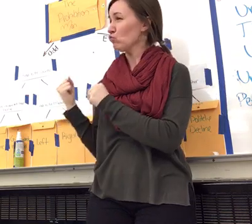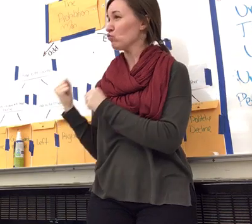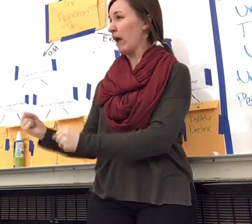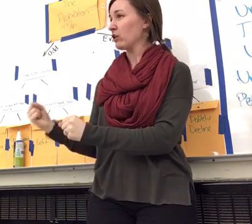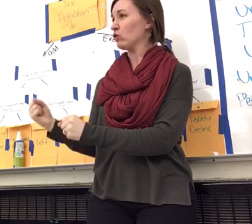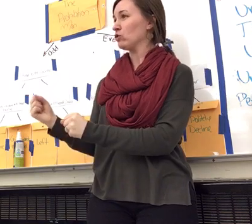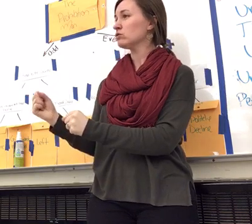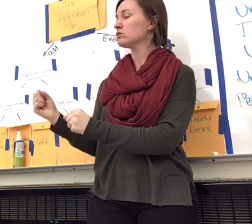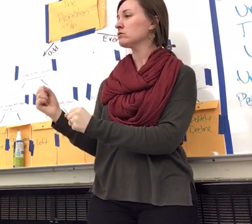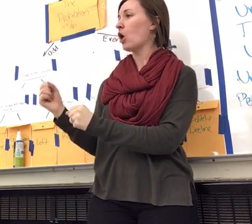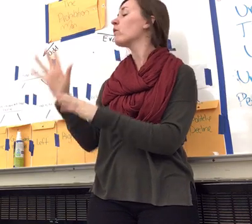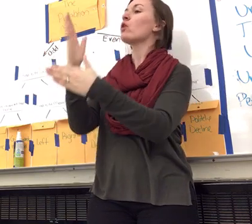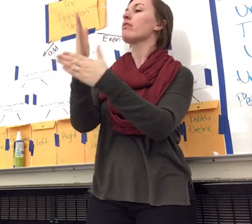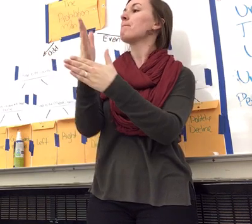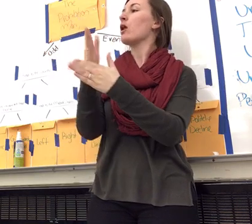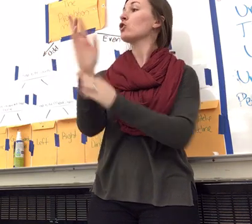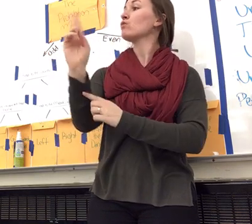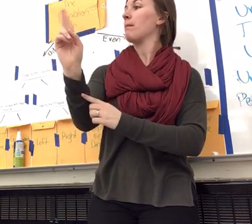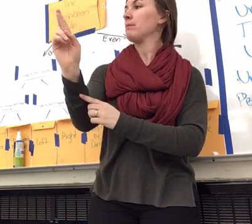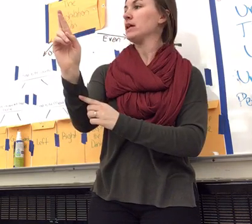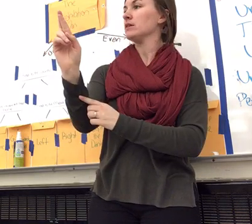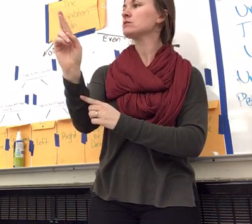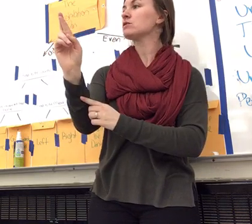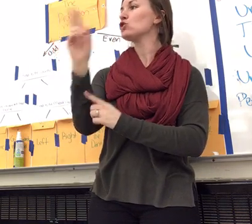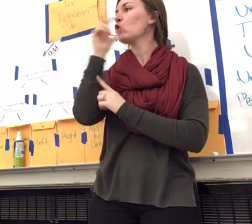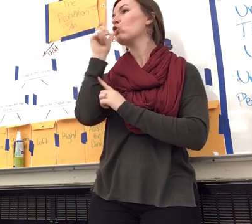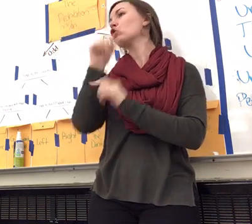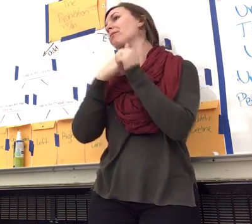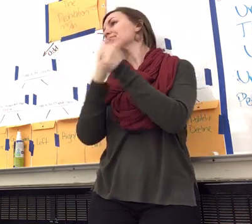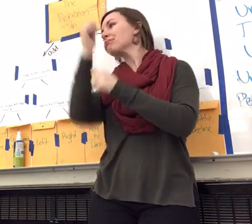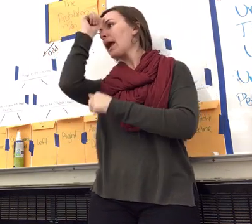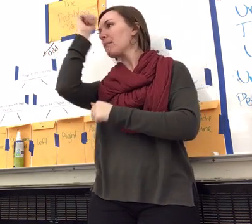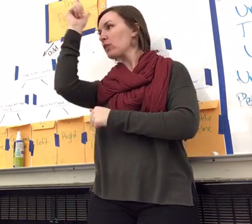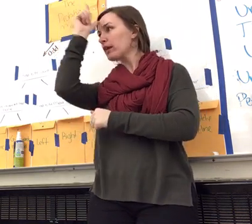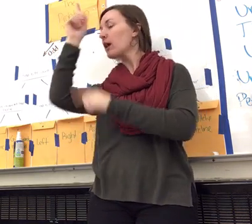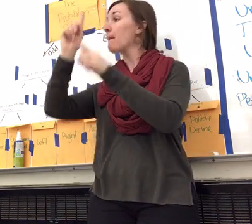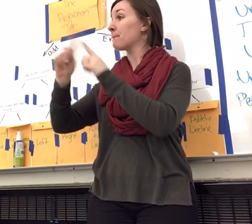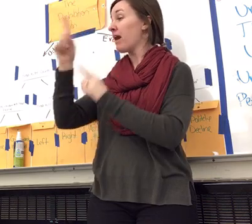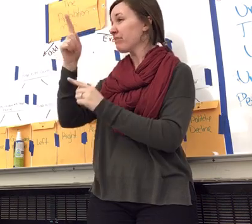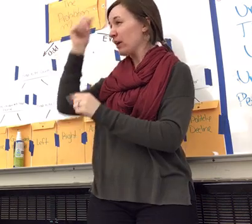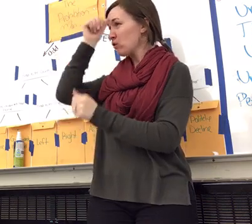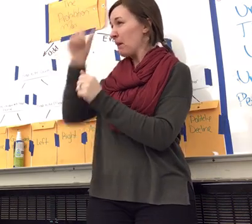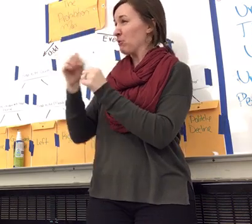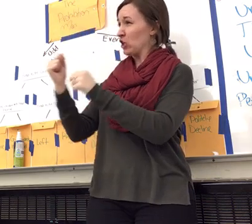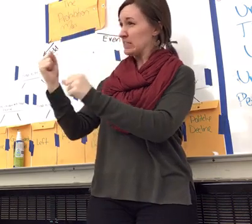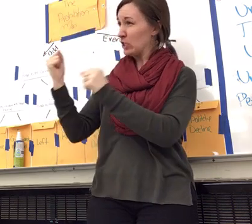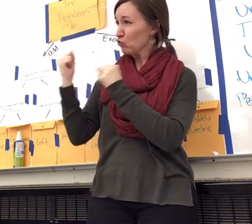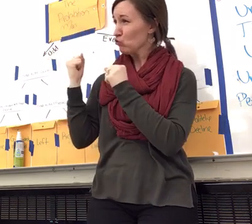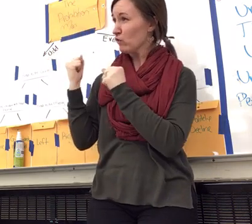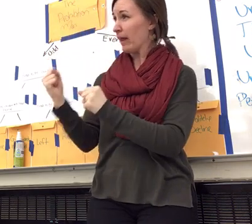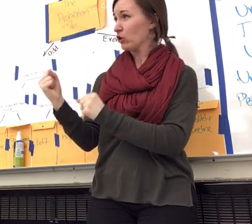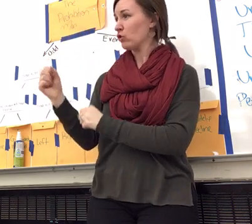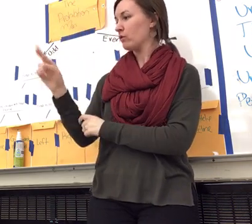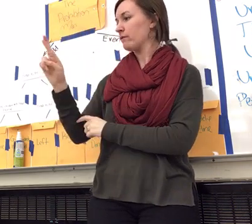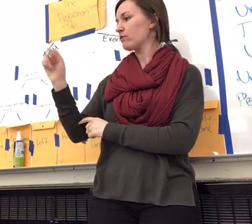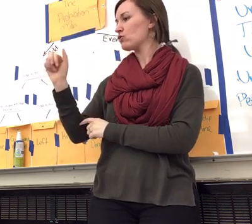they can to get rid of slavery and help everything African American. So increase of rights, 14th, 15th Amendments,